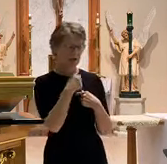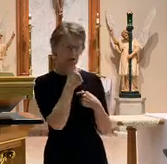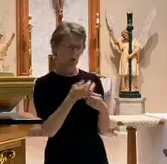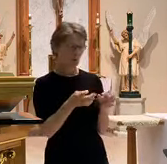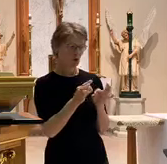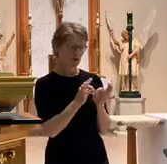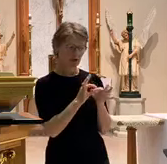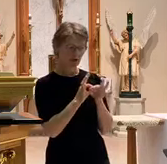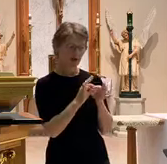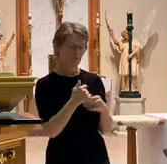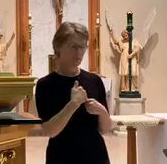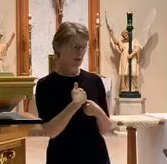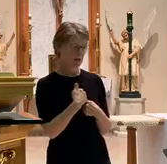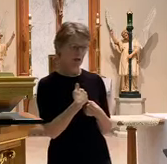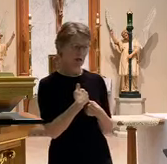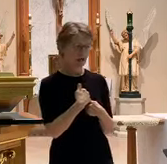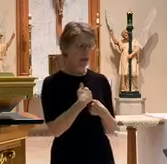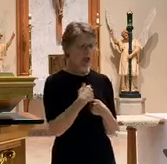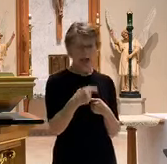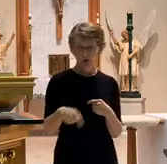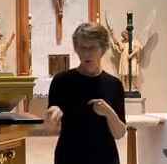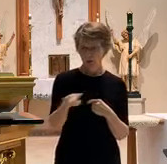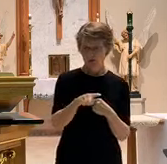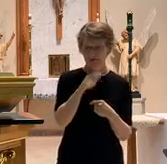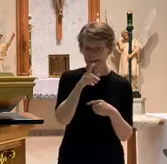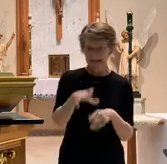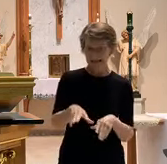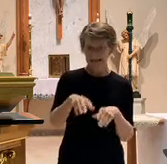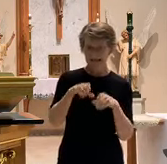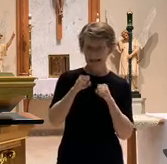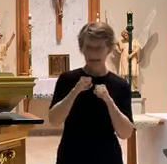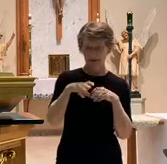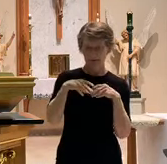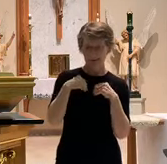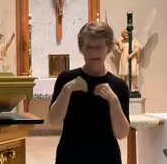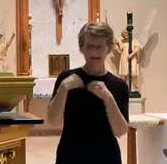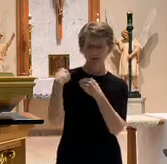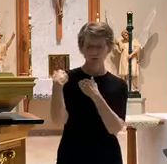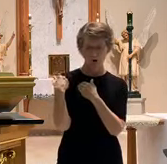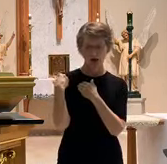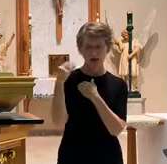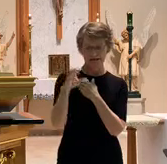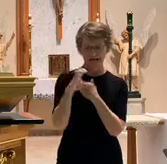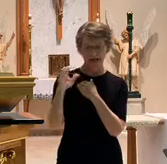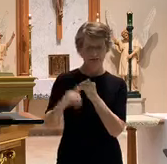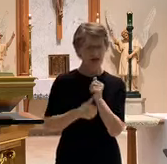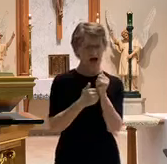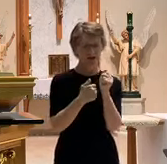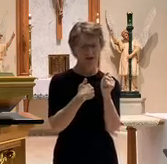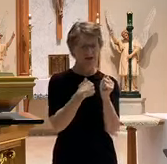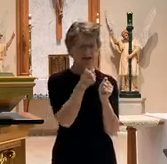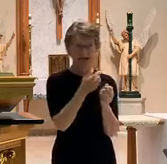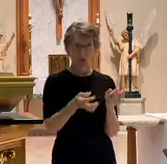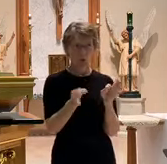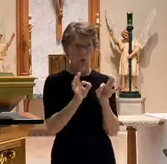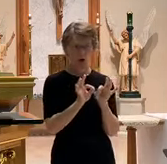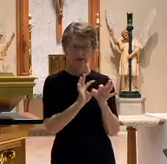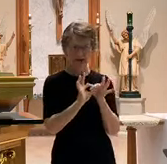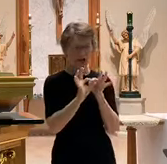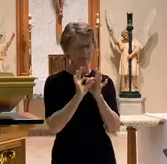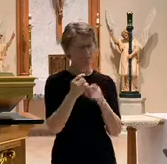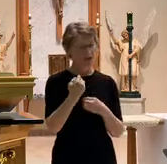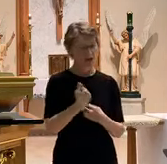me. And whoever does not take up his cross and follow after me is not worthy of me.